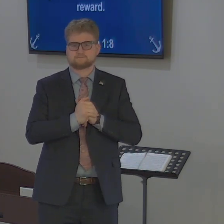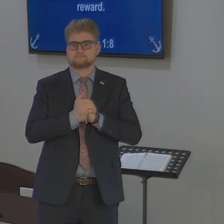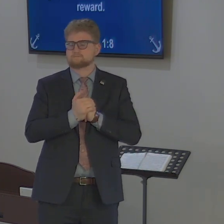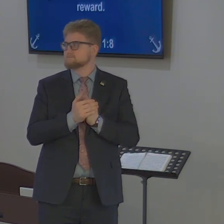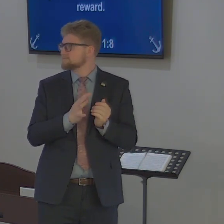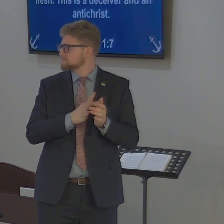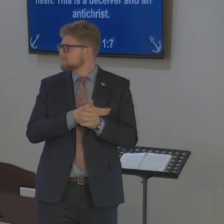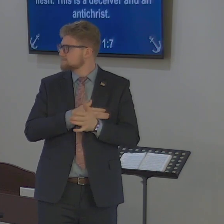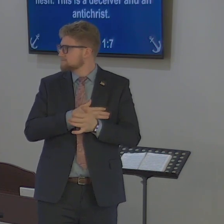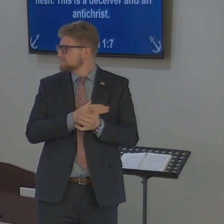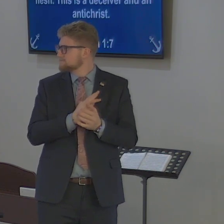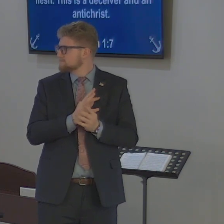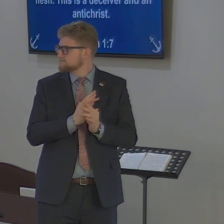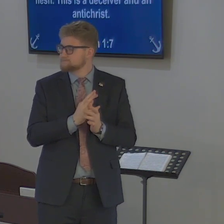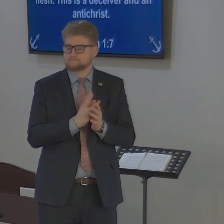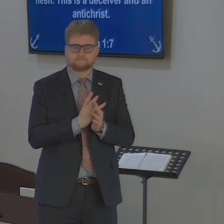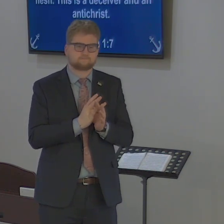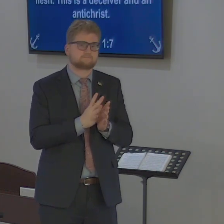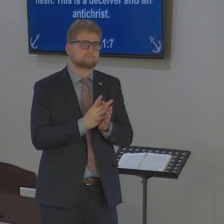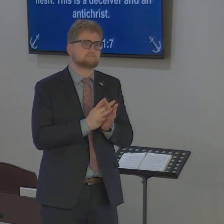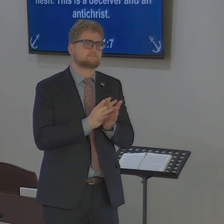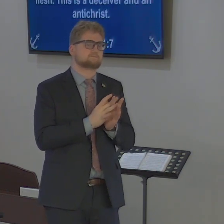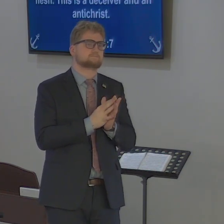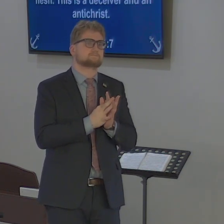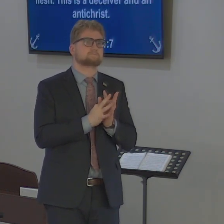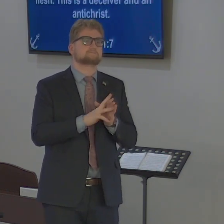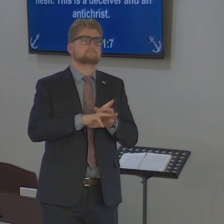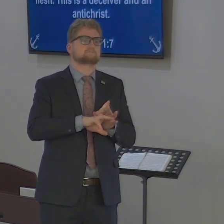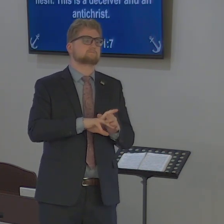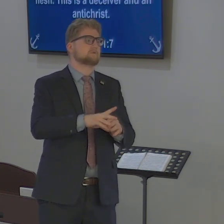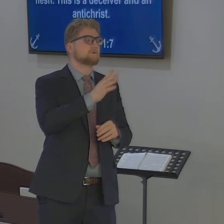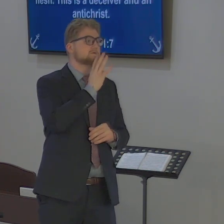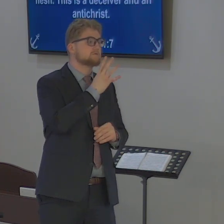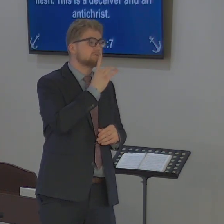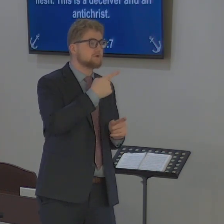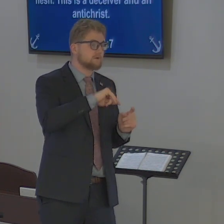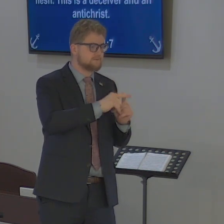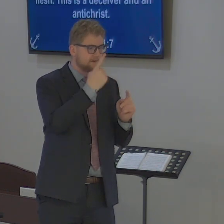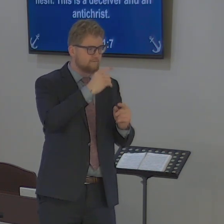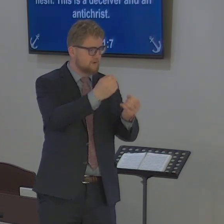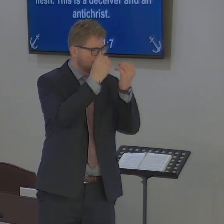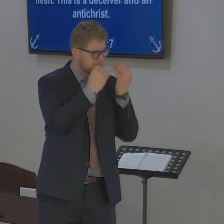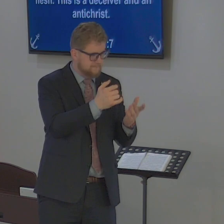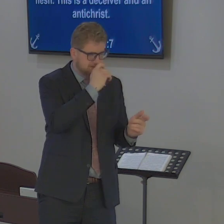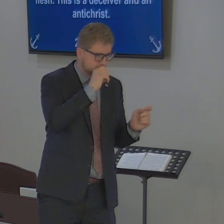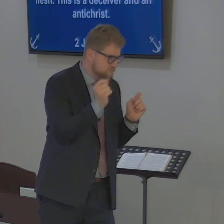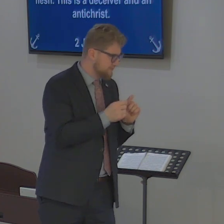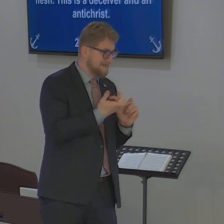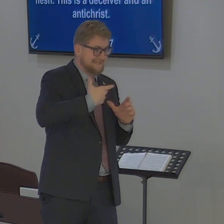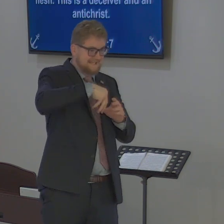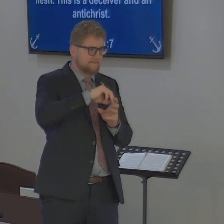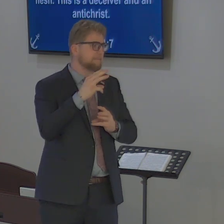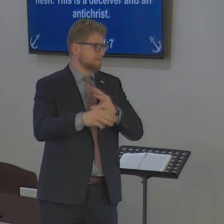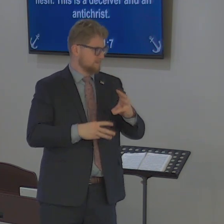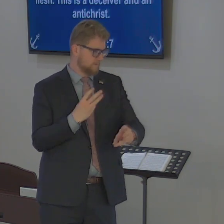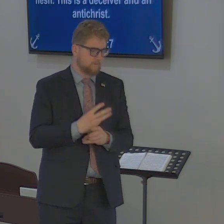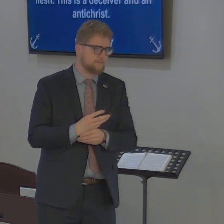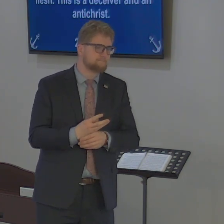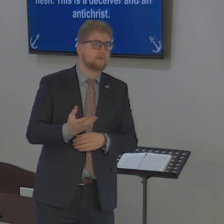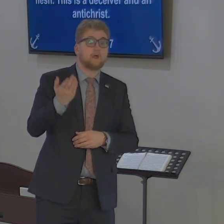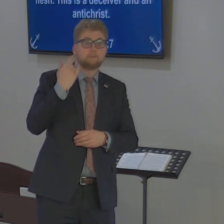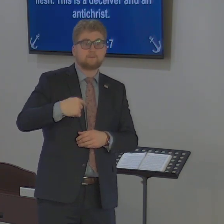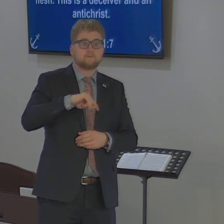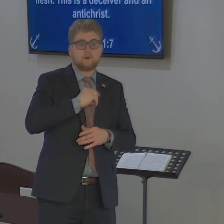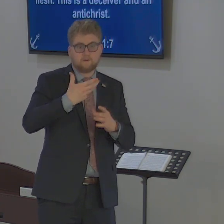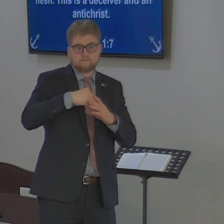Me and technology are great. Verse 7. He talks about, "For many deceivers are entered into the world," okay? Before we dive into